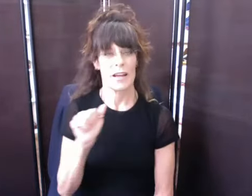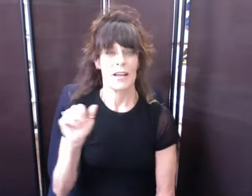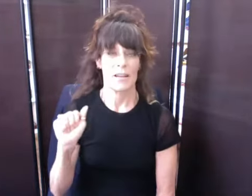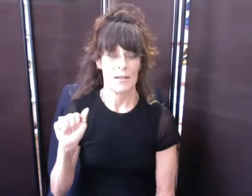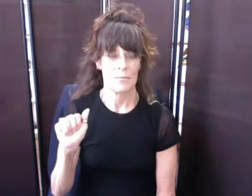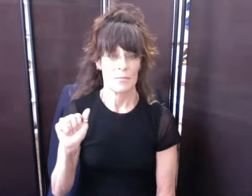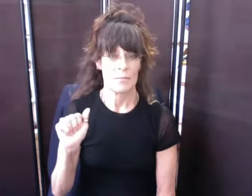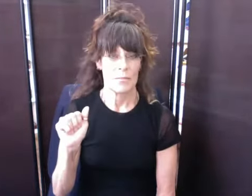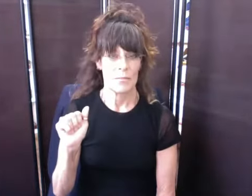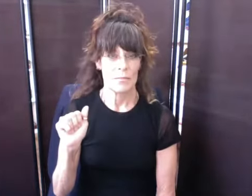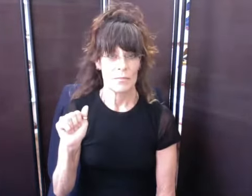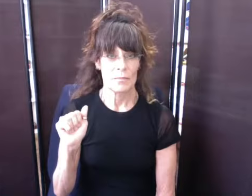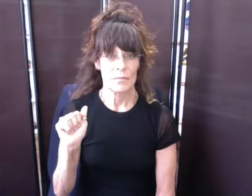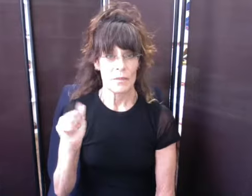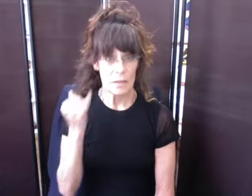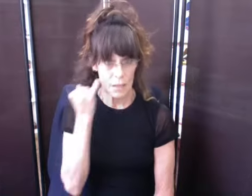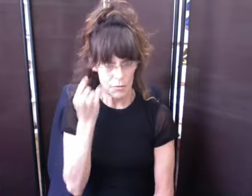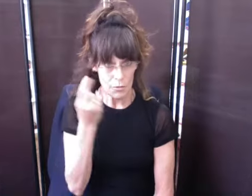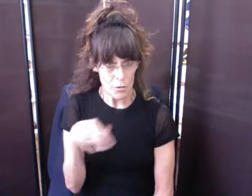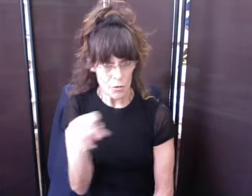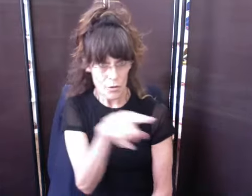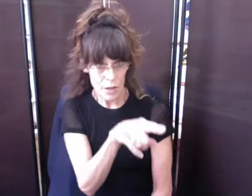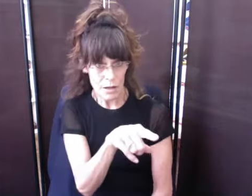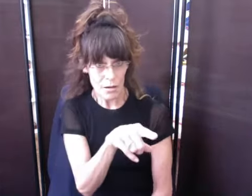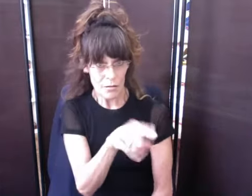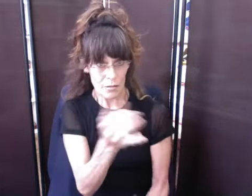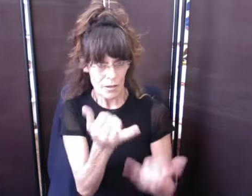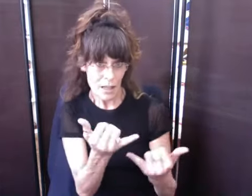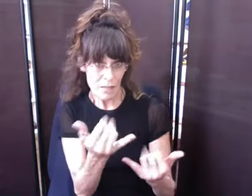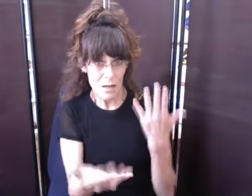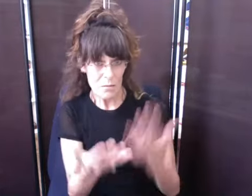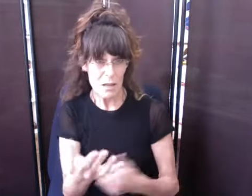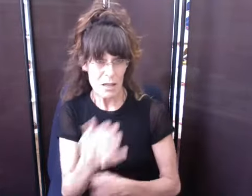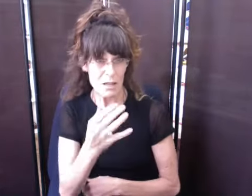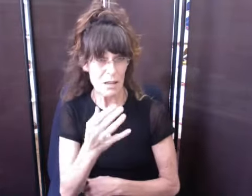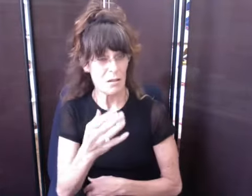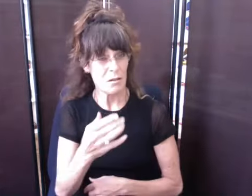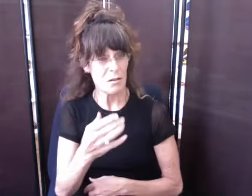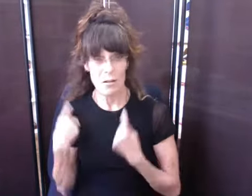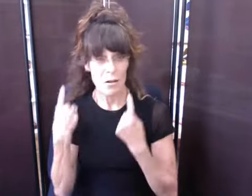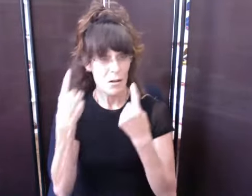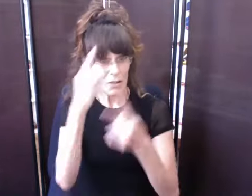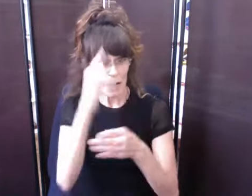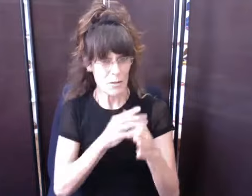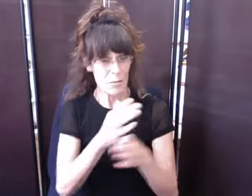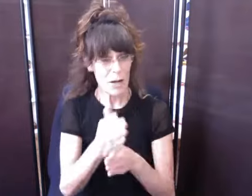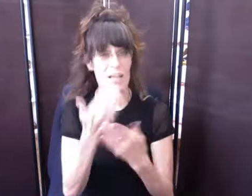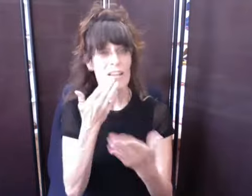And if you're out there tonight, maybe you're an old timer. You know what? Thanks for the example. And maybe like most of us, you're